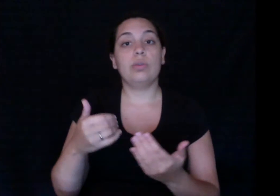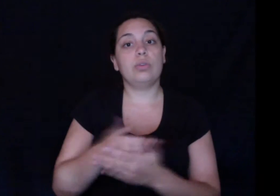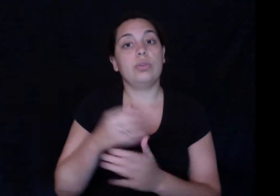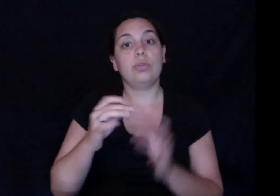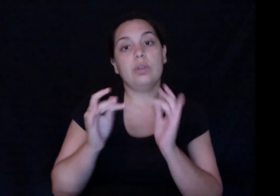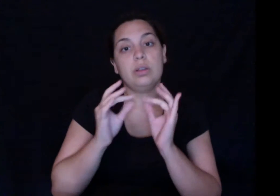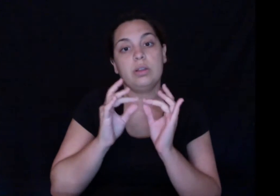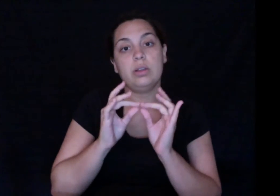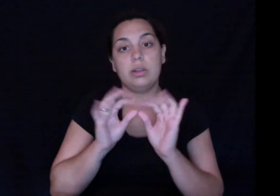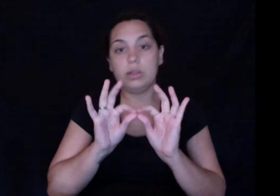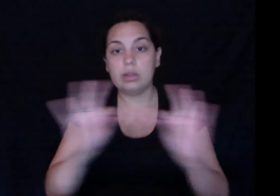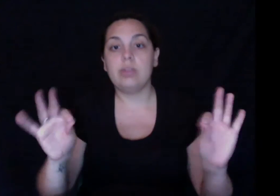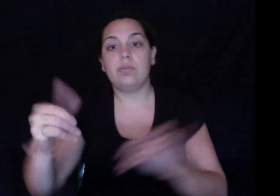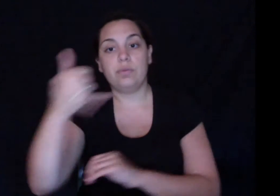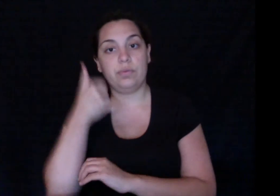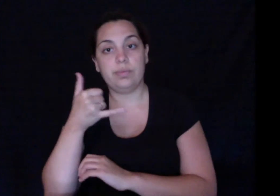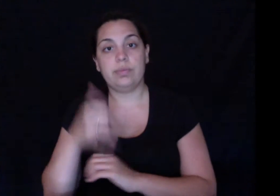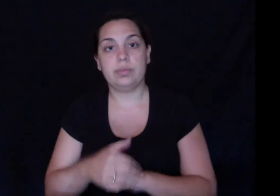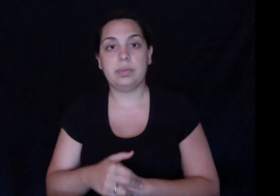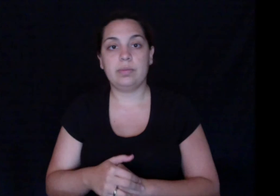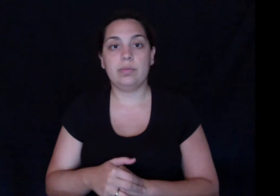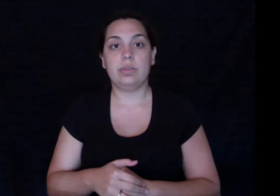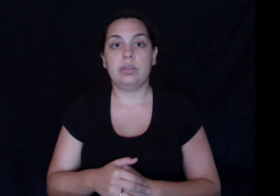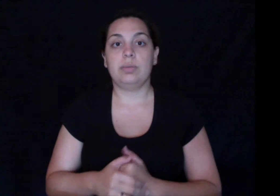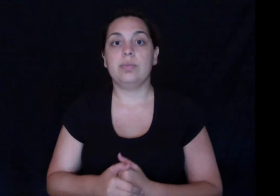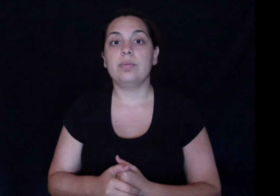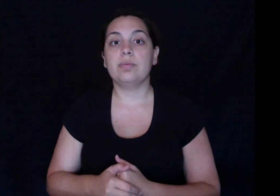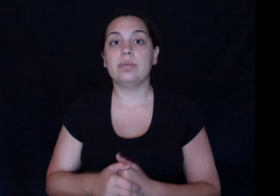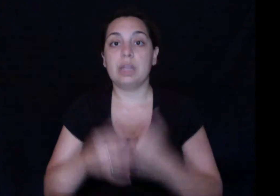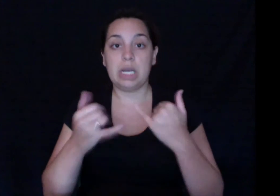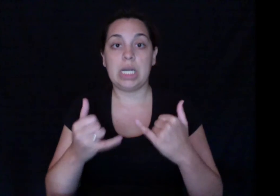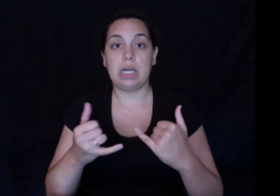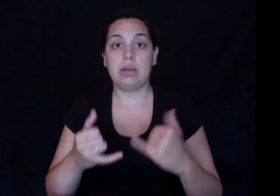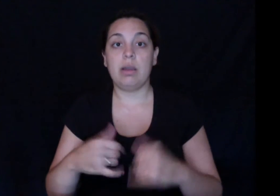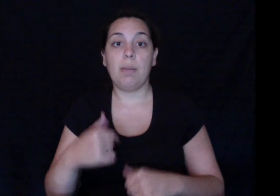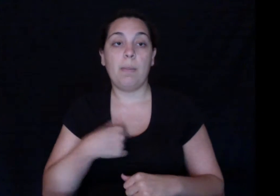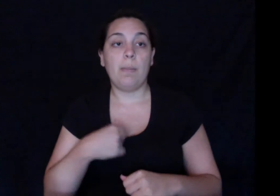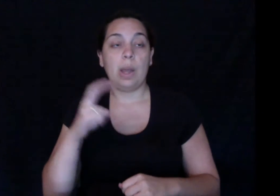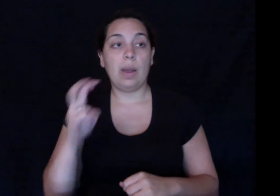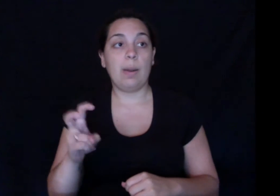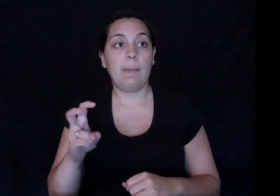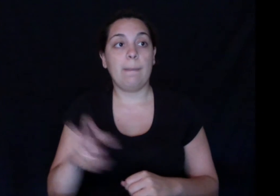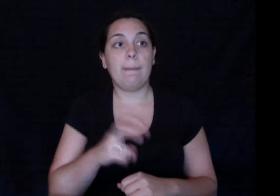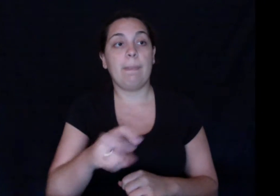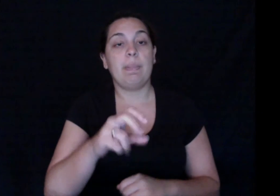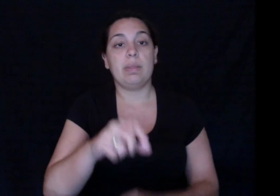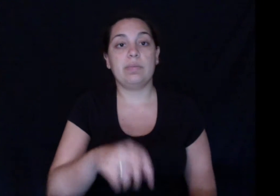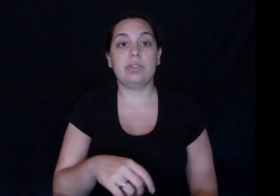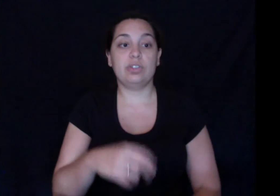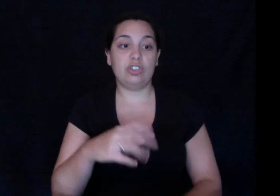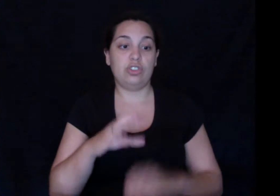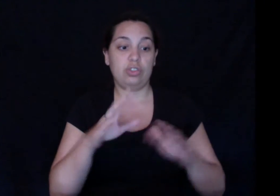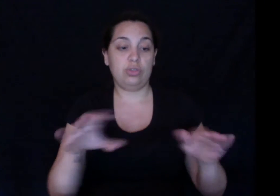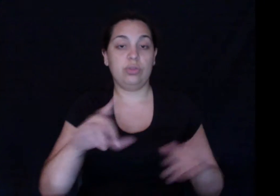4, 5. 10, every 5 to 10 seconds. All right, you just tell me how well I'm Gently bleeding. Squeezes, okay? Okay, yes, ma'am. Okay, there you